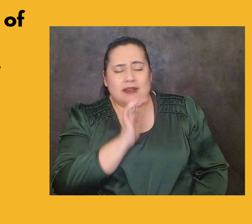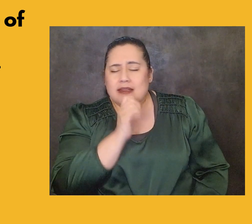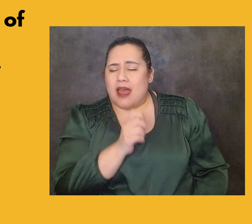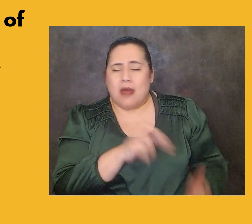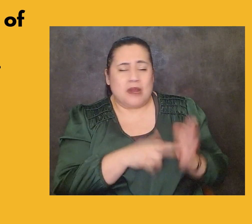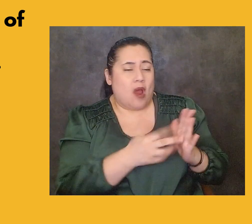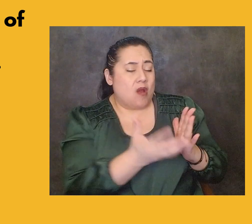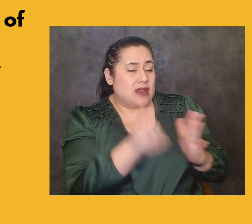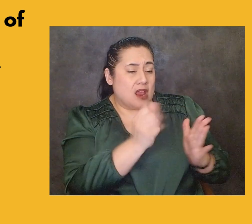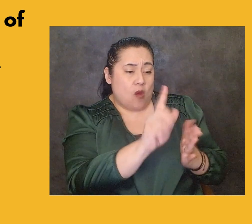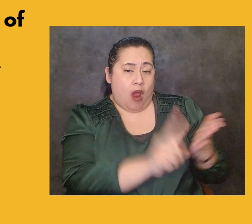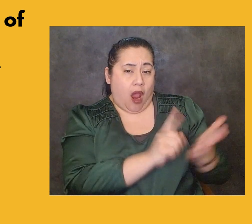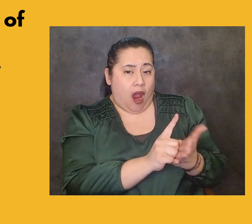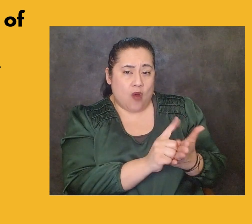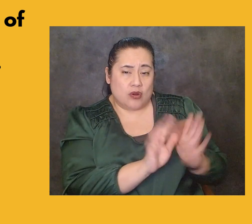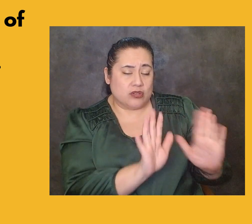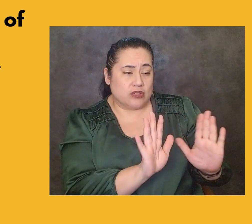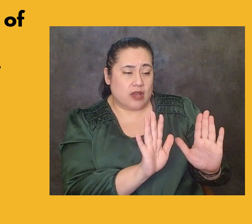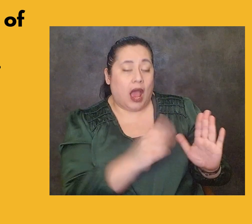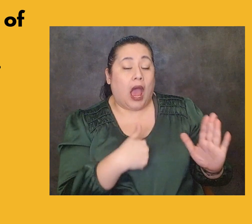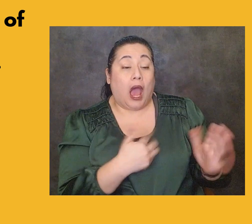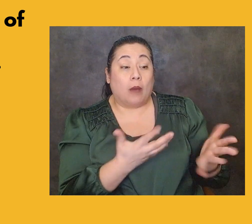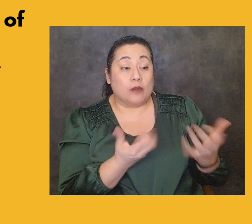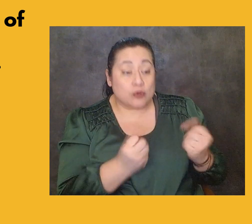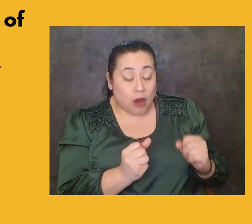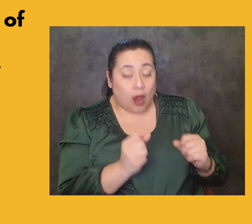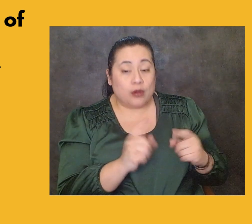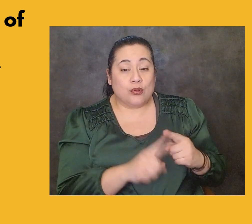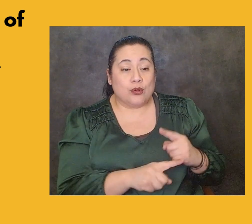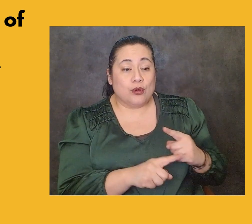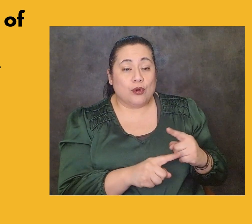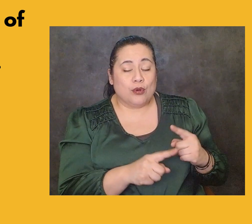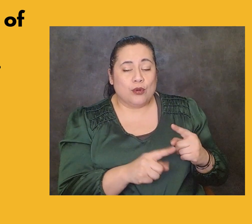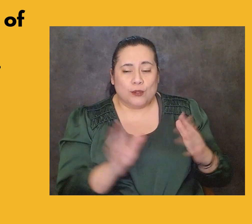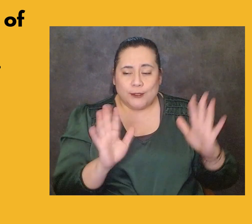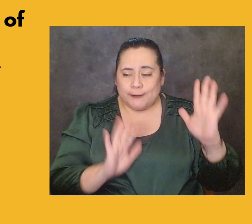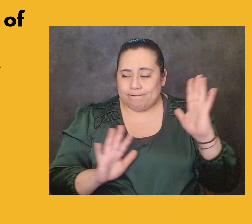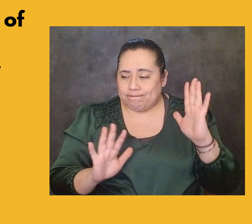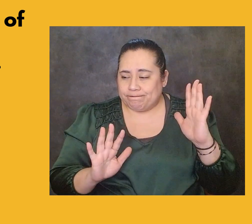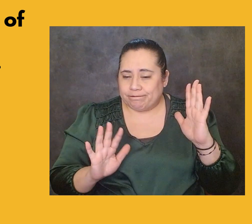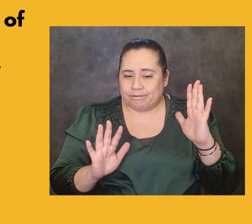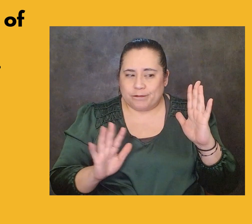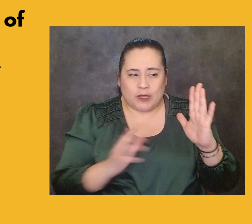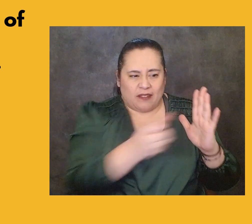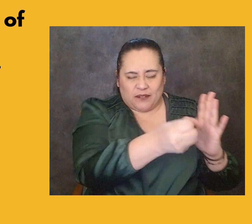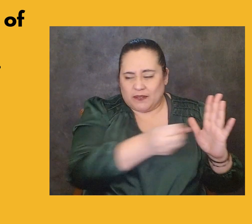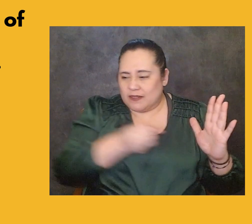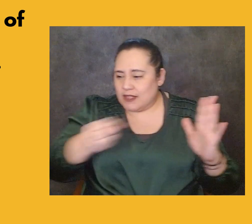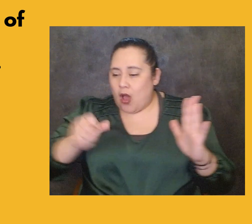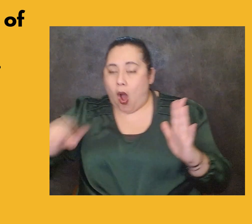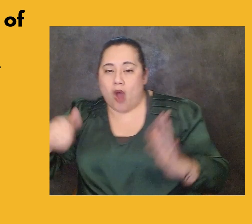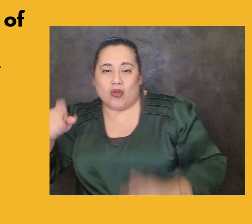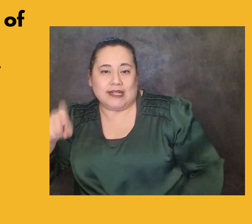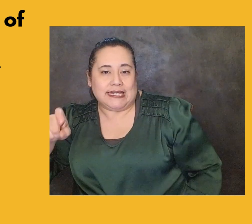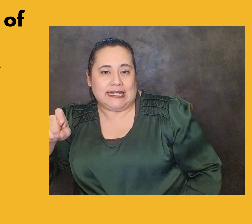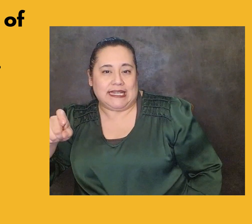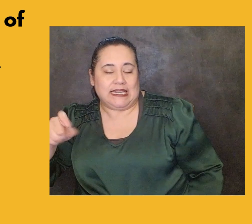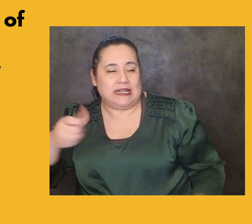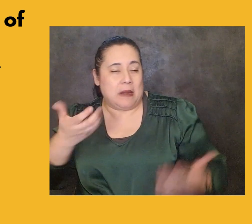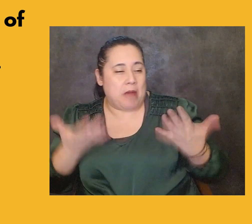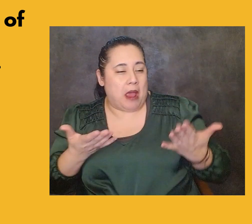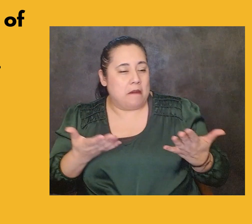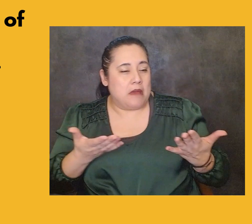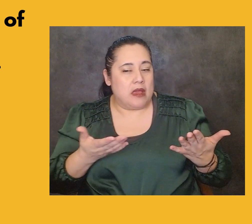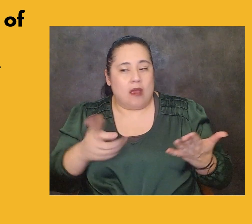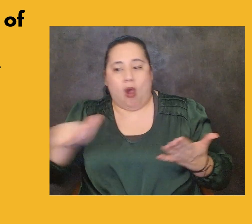want to take your hours from you. What I'm trying to do is I'm trying to reassign you to other needs.